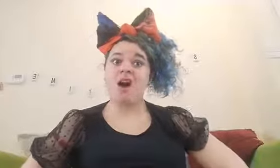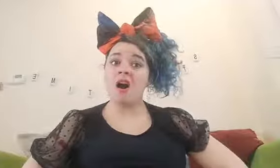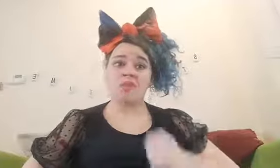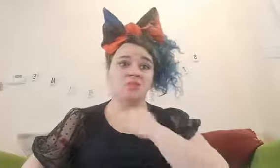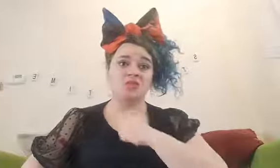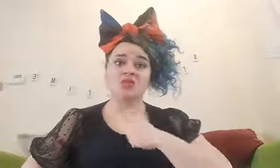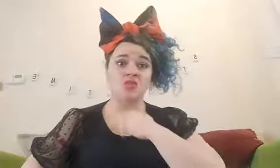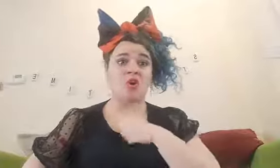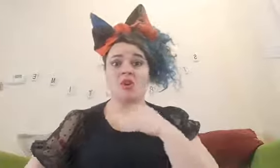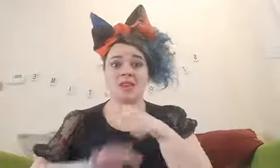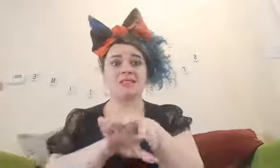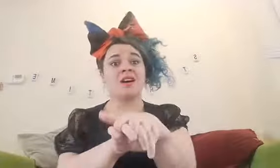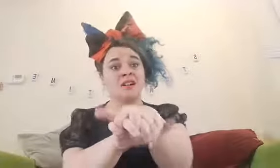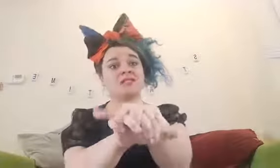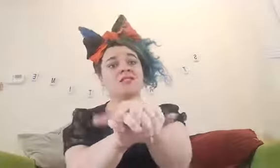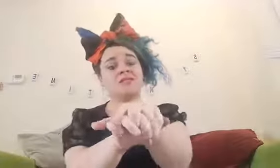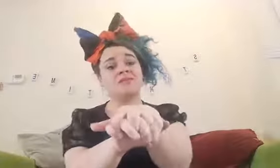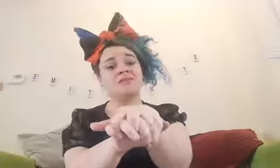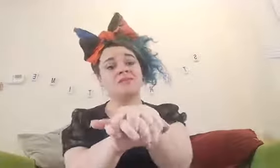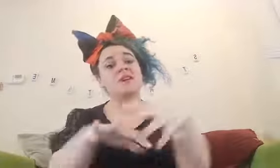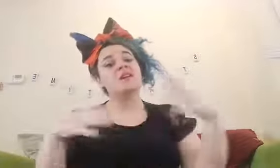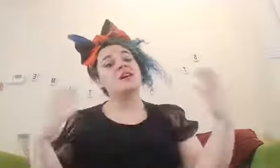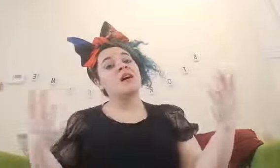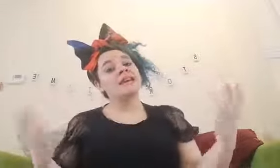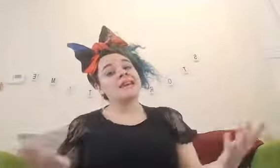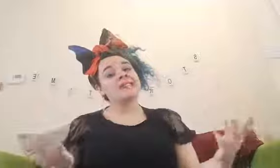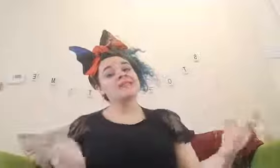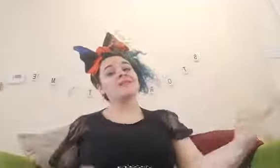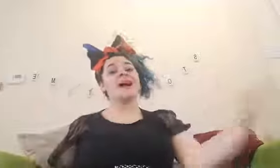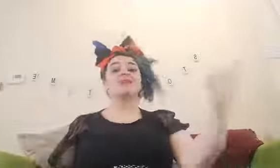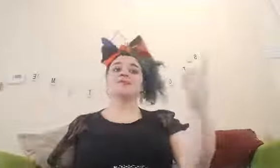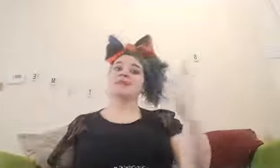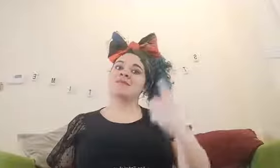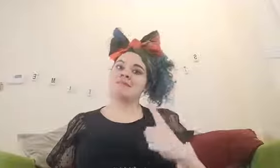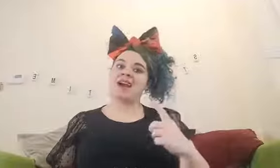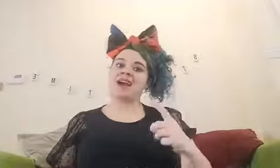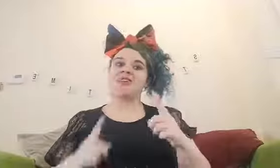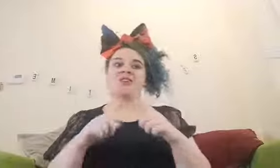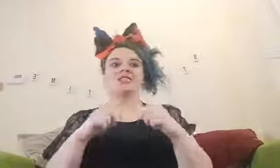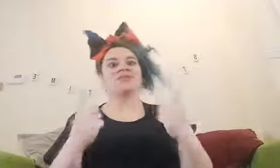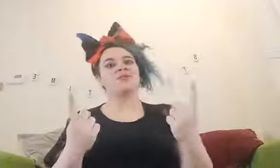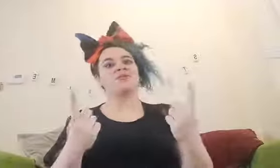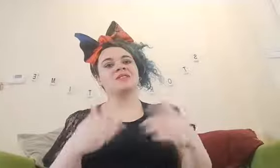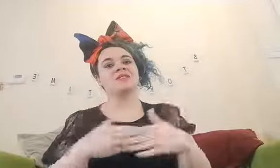I'm sorry, Turtle. I guess you'll have to come back on a different